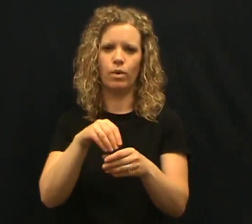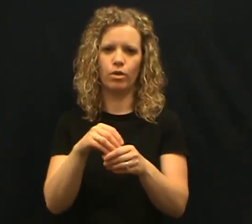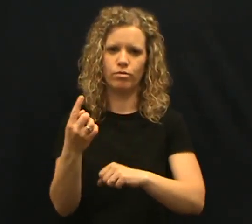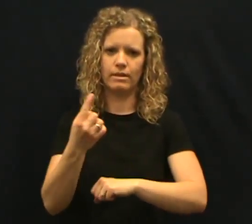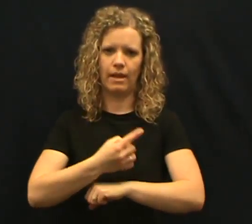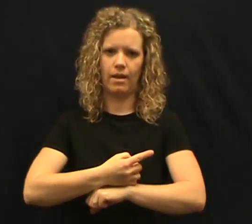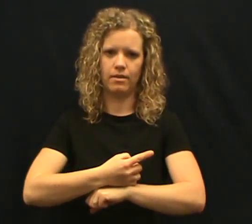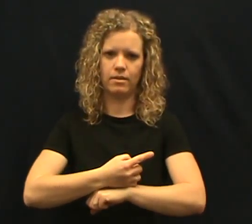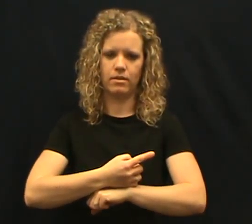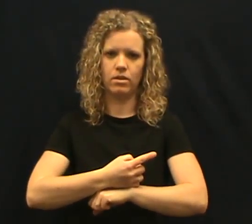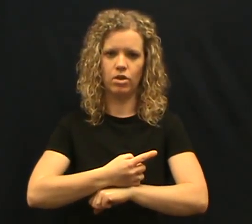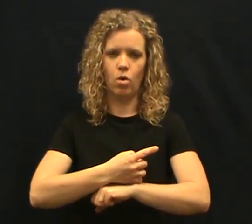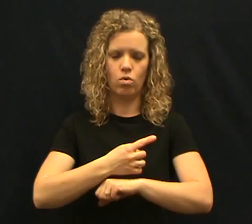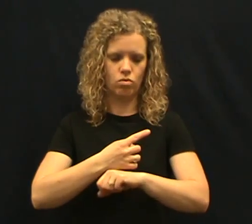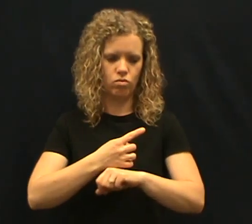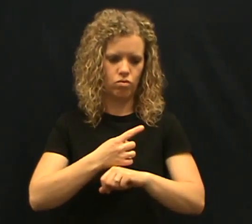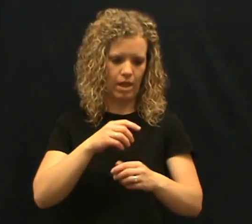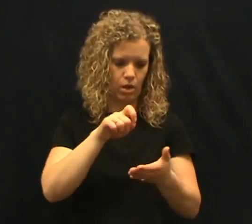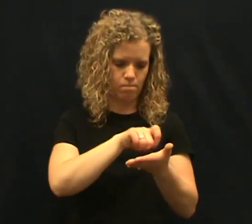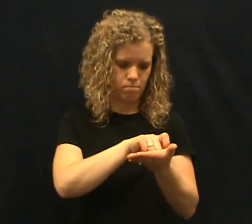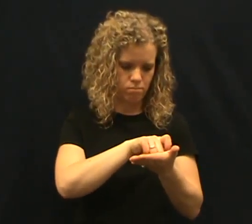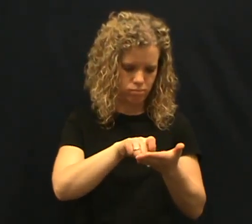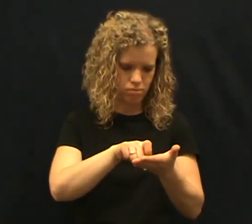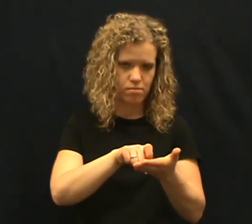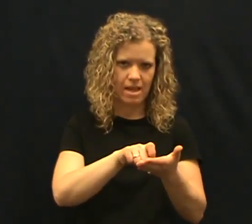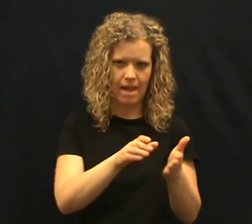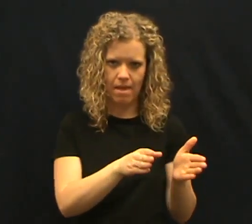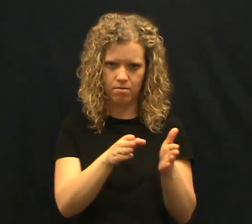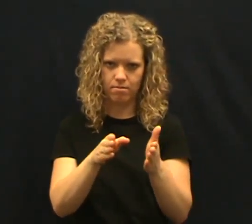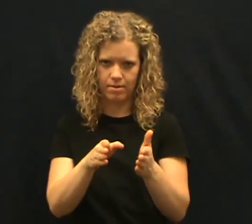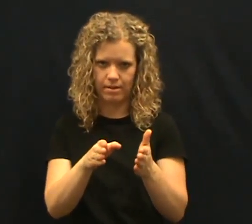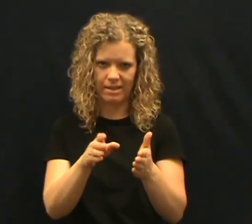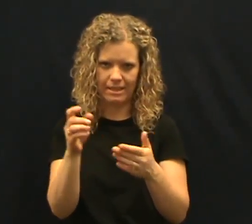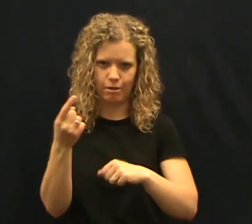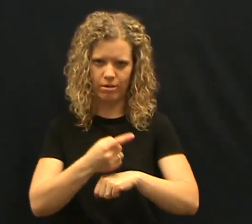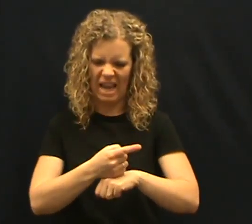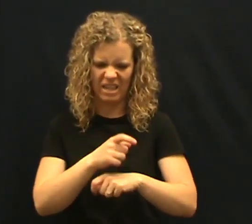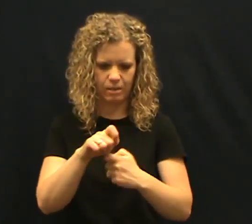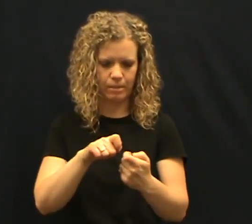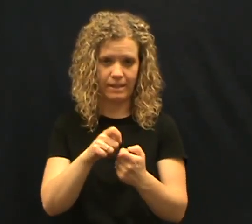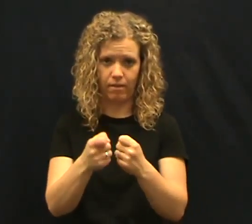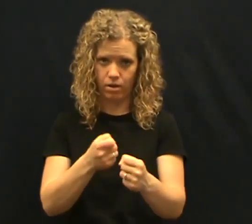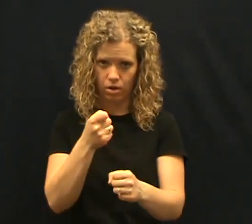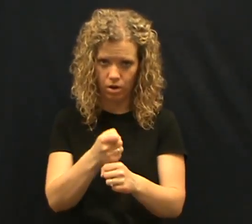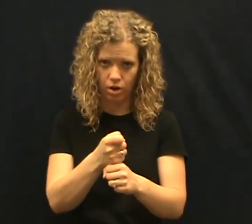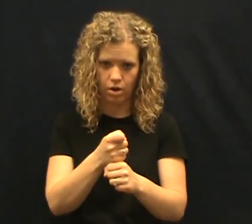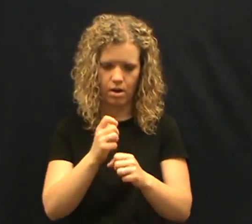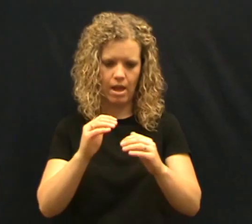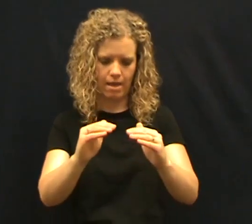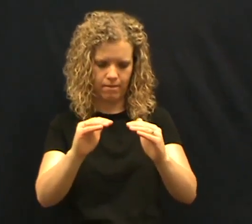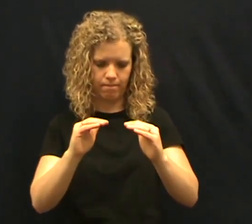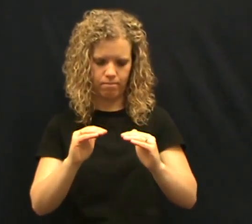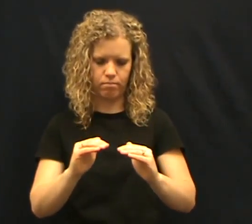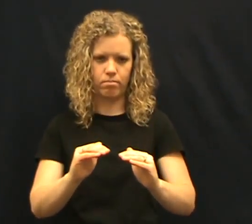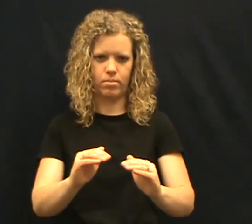have a date to the left of the journal entry of September 30, whatever year it was, and then underneath the journal entry when you record it,